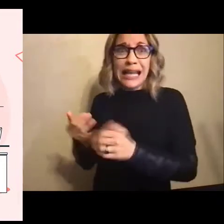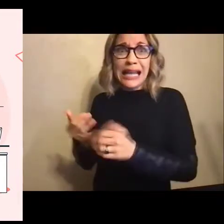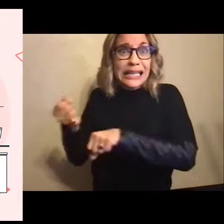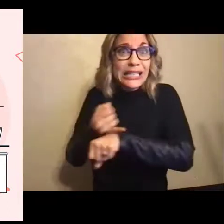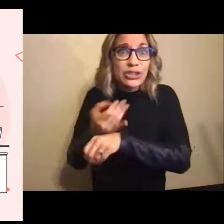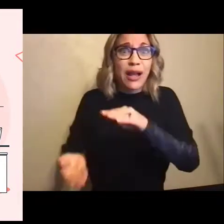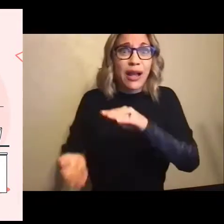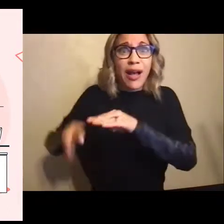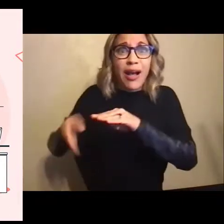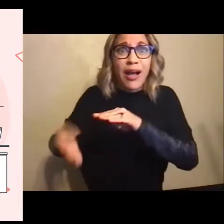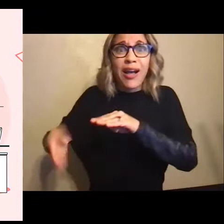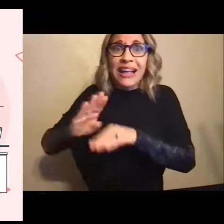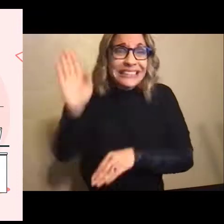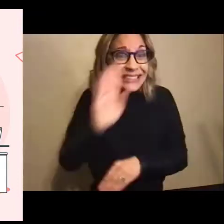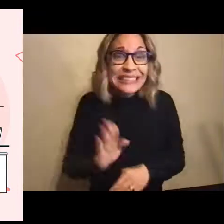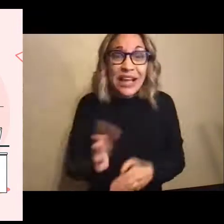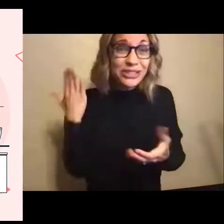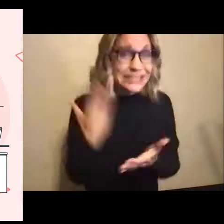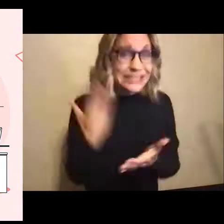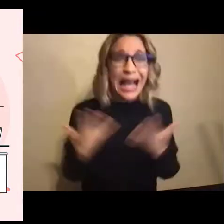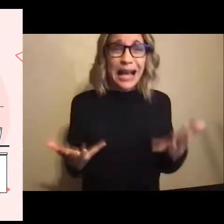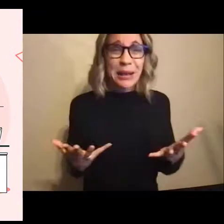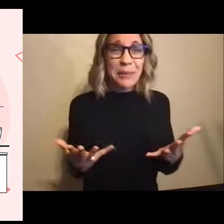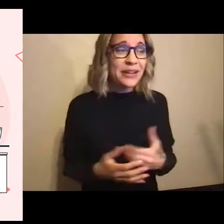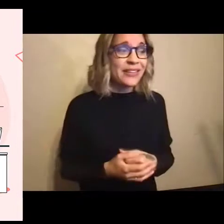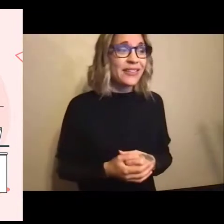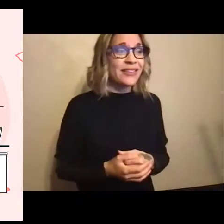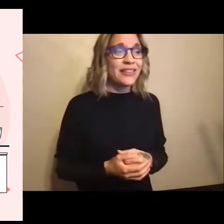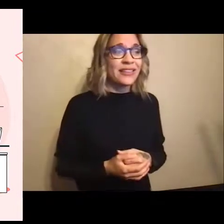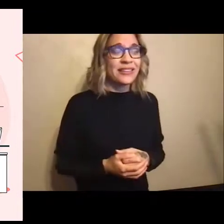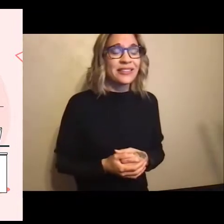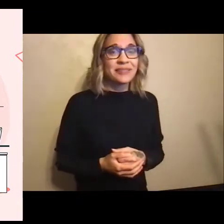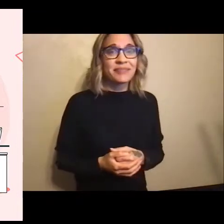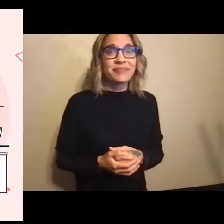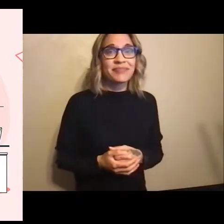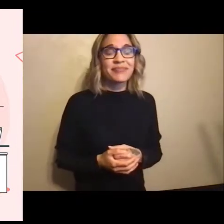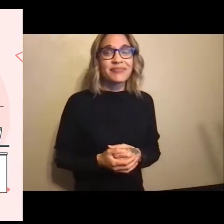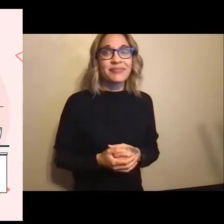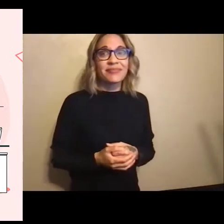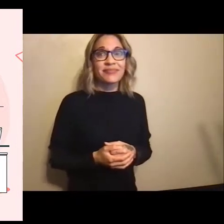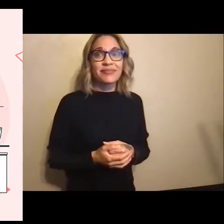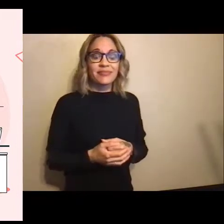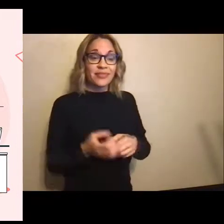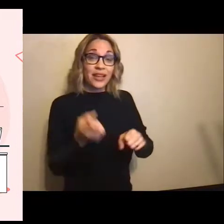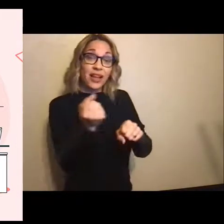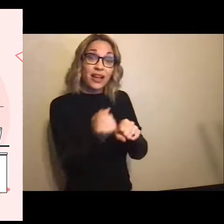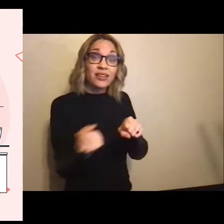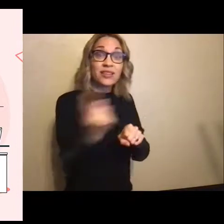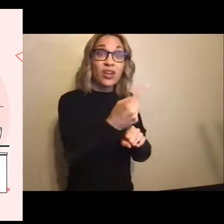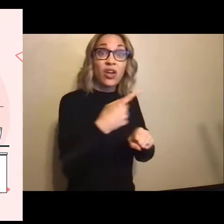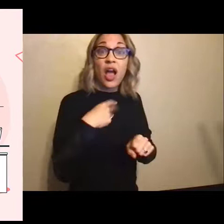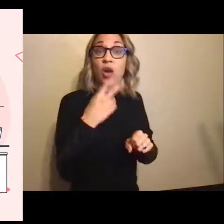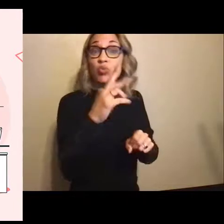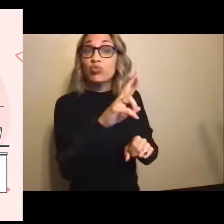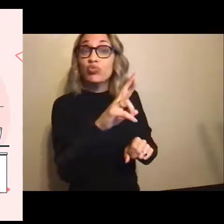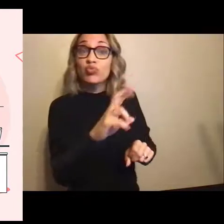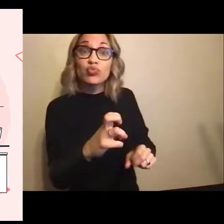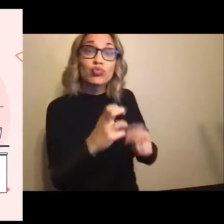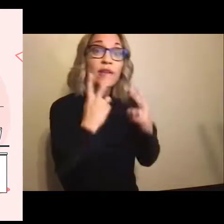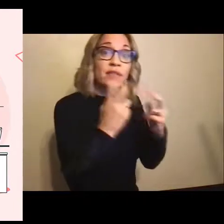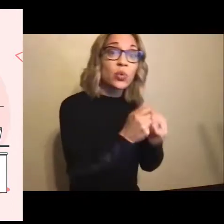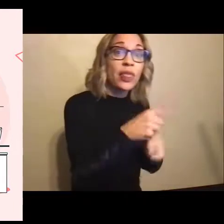will have the opportunity, thinking about debt or insurance increases, and things just, it never ends.